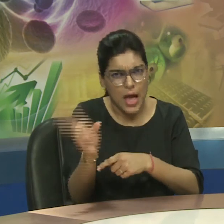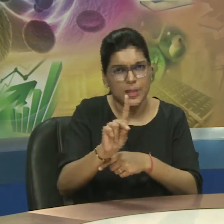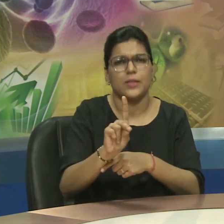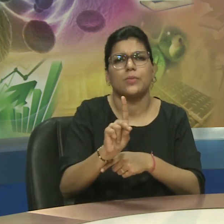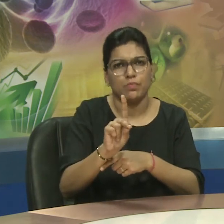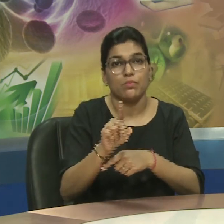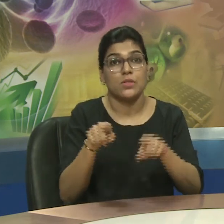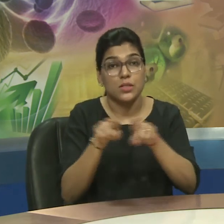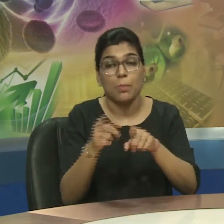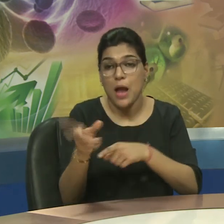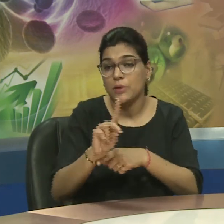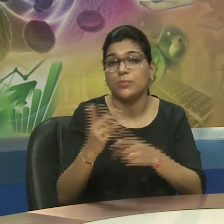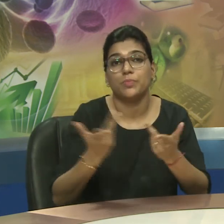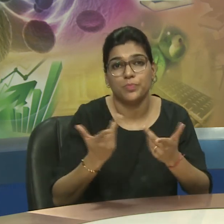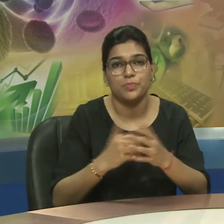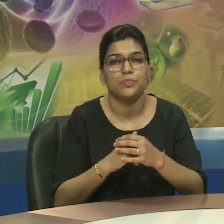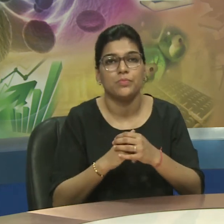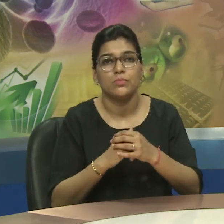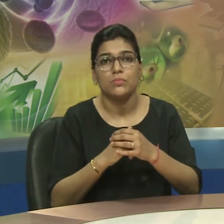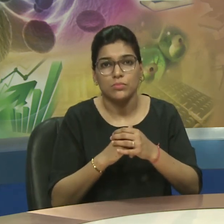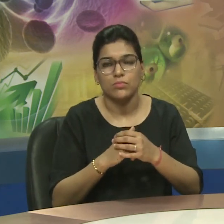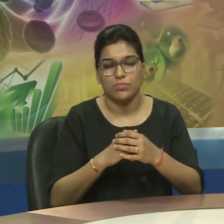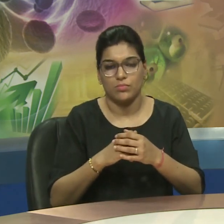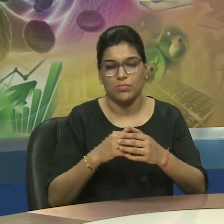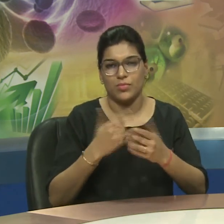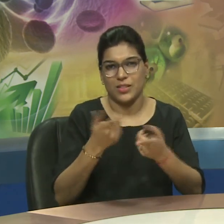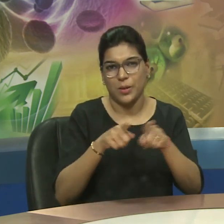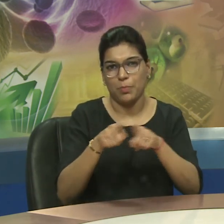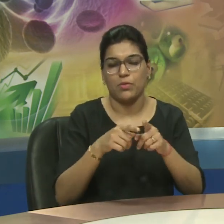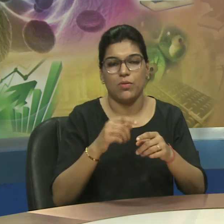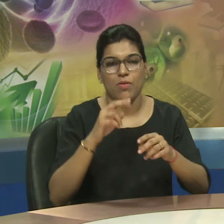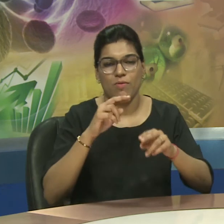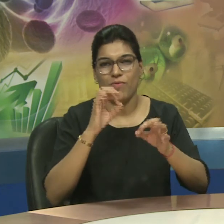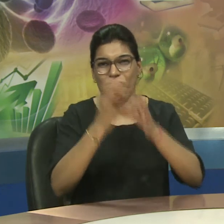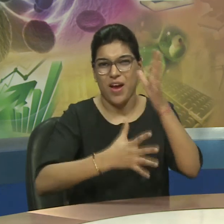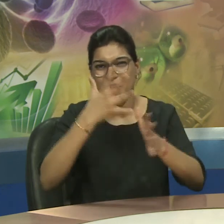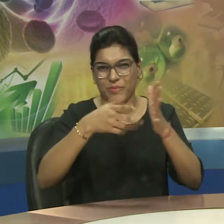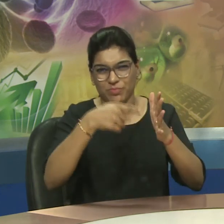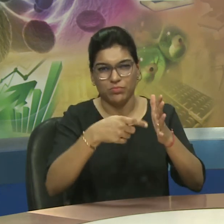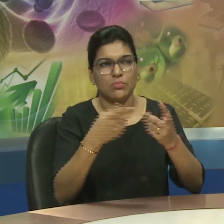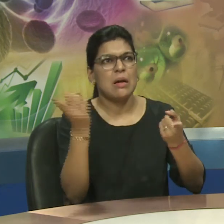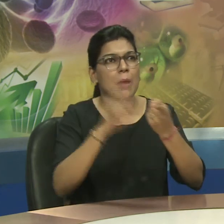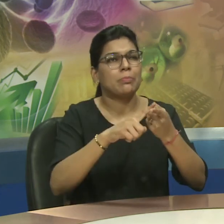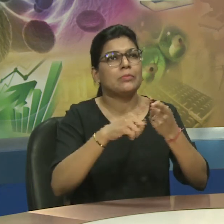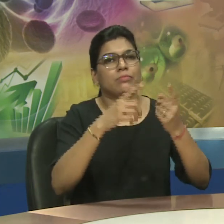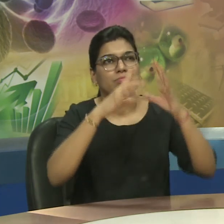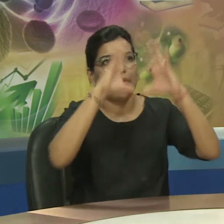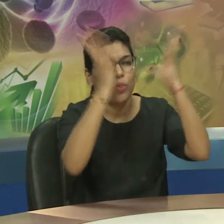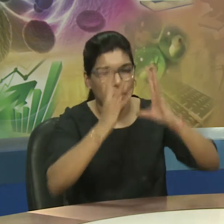The word indemnity means to restore someone to the